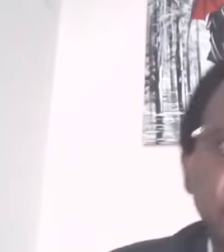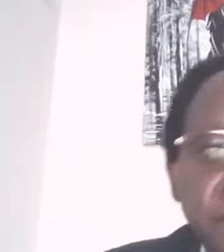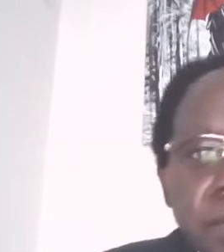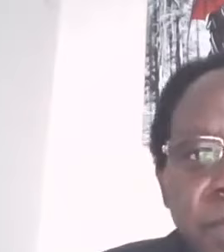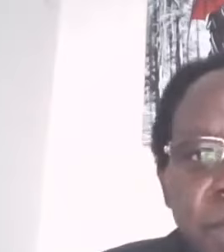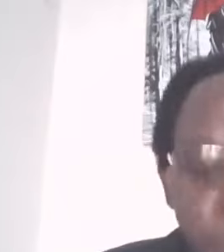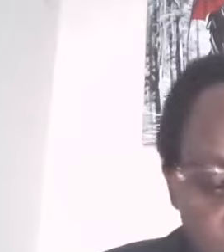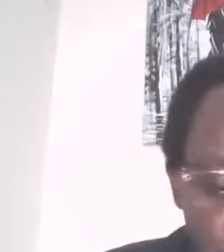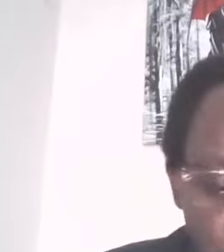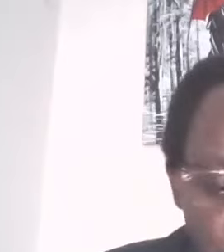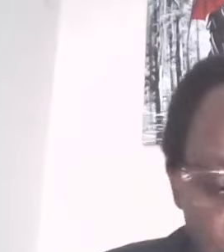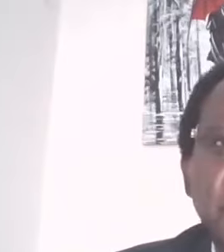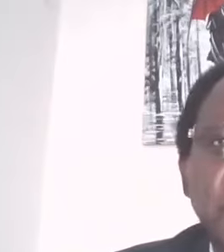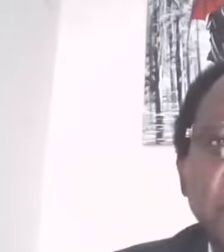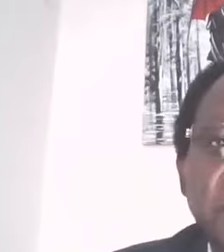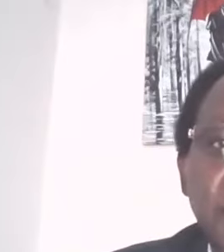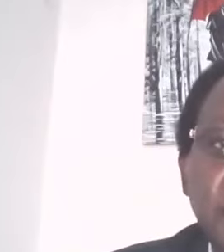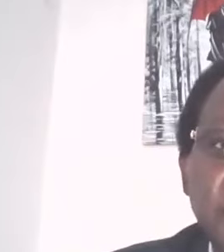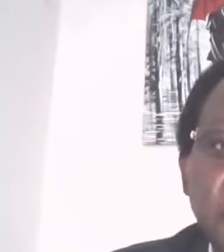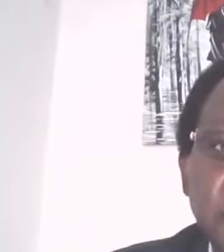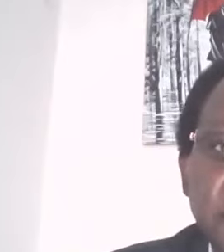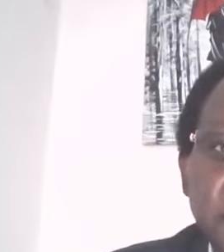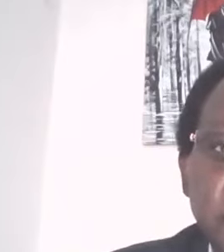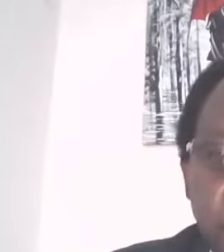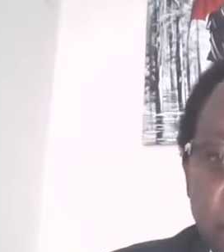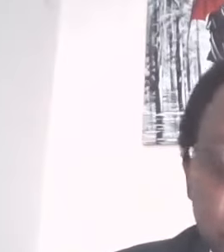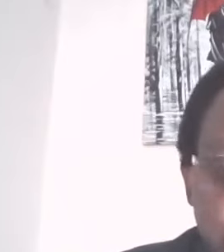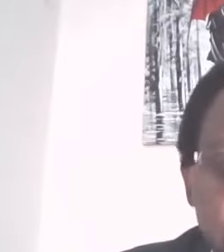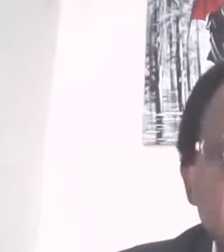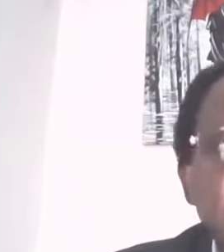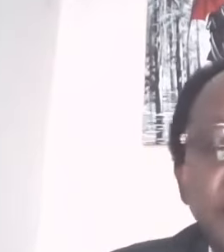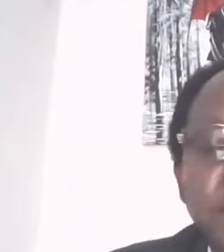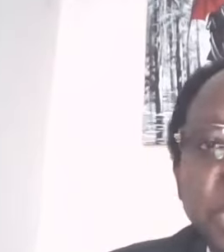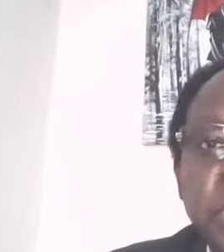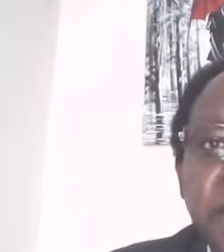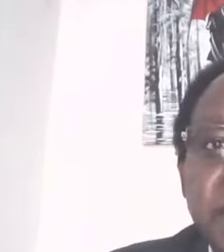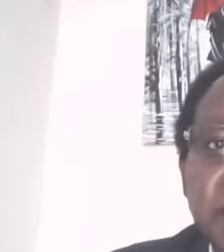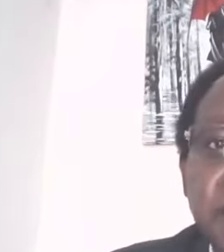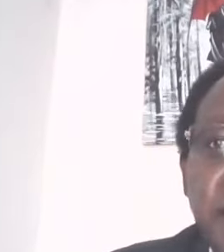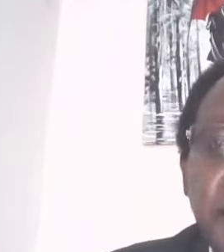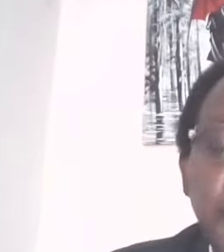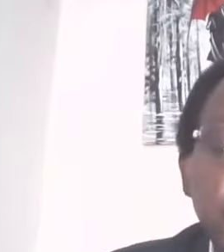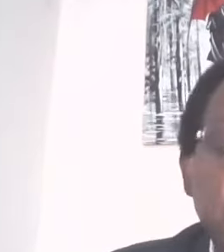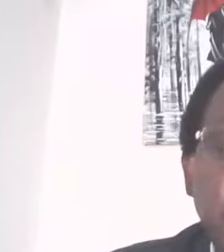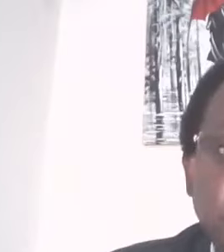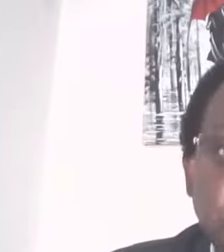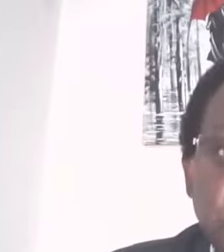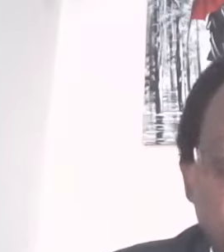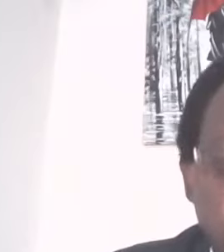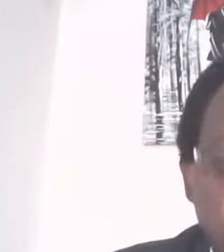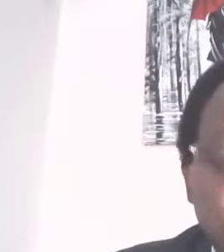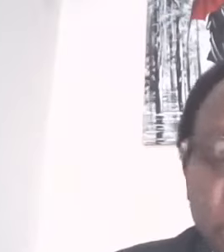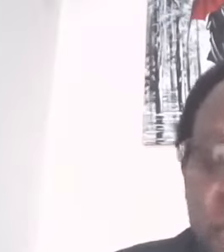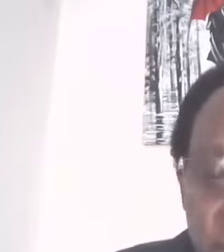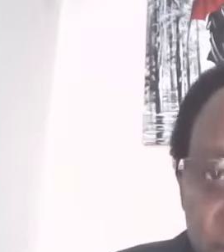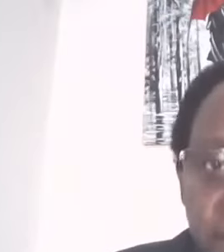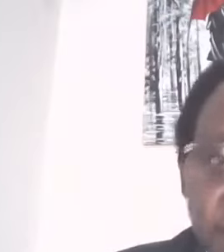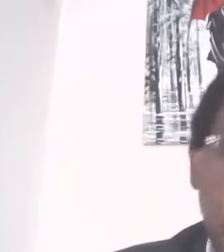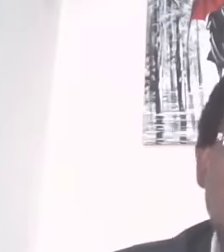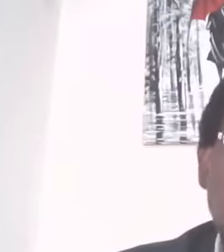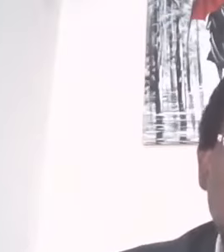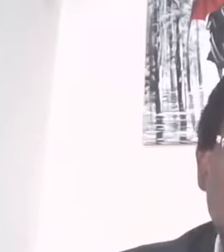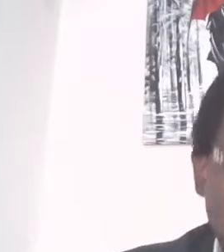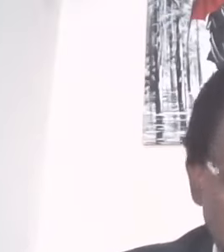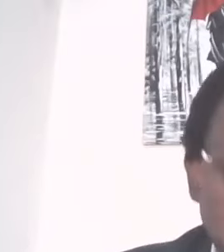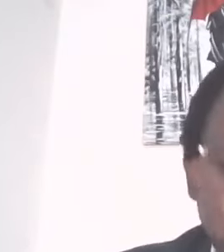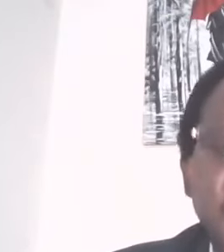work, wants to develop liver disease, wants to miss their children's functions, want to eat the